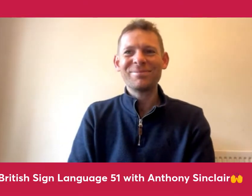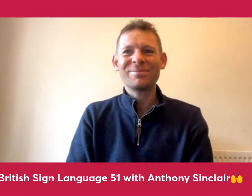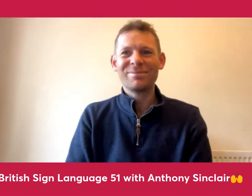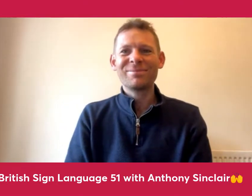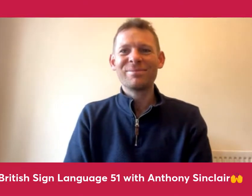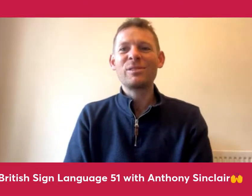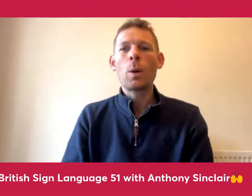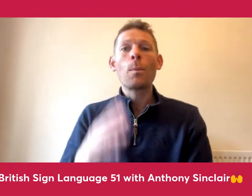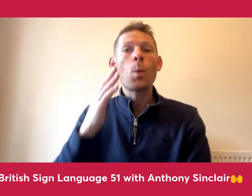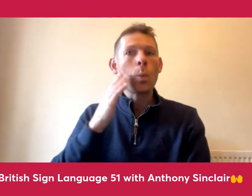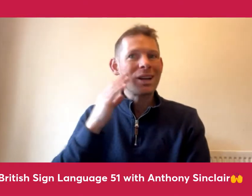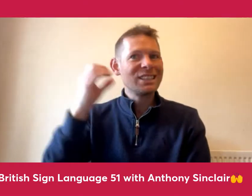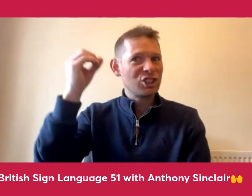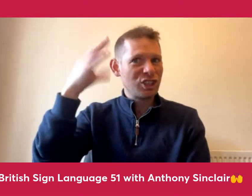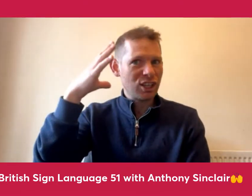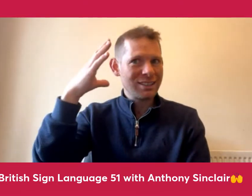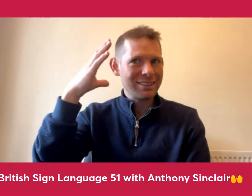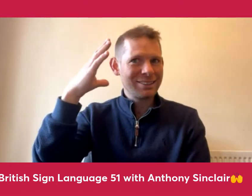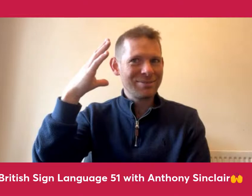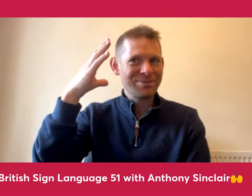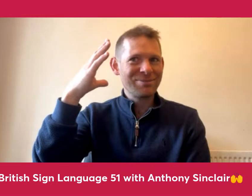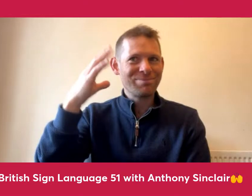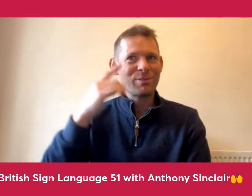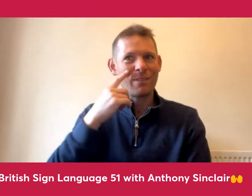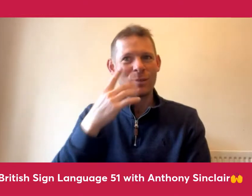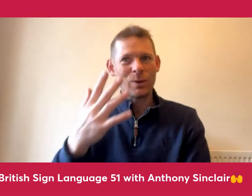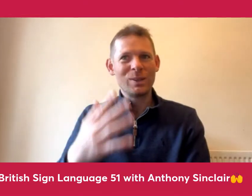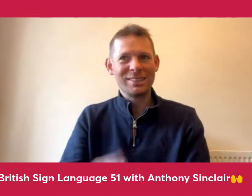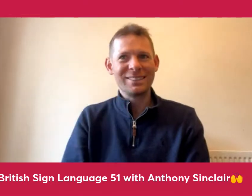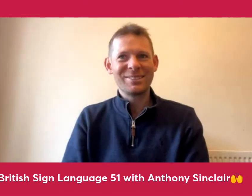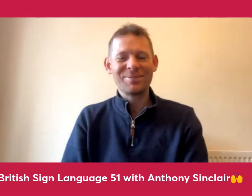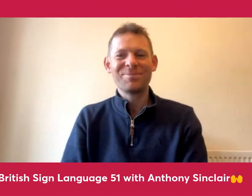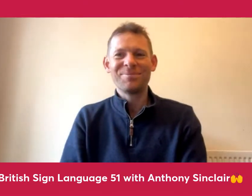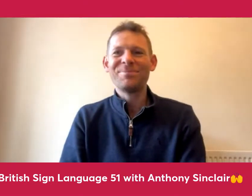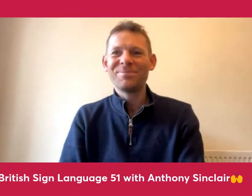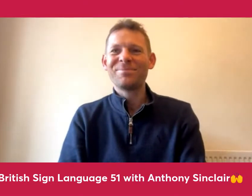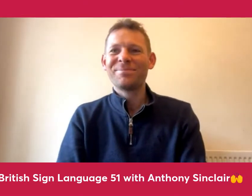from here, but I really do. Only when it's sunny, though, of course.